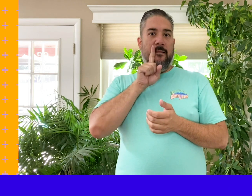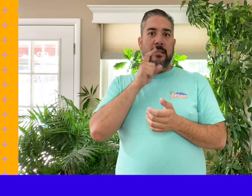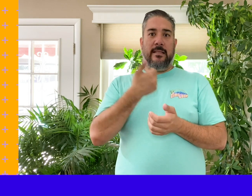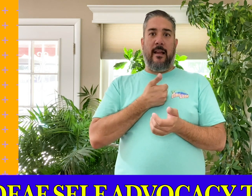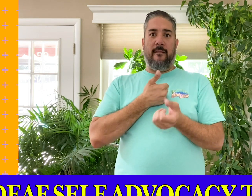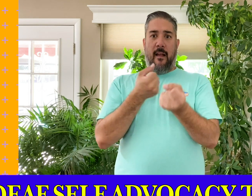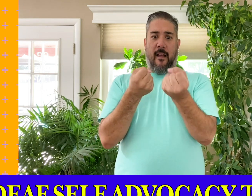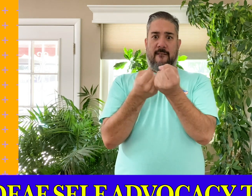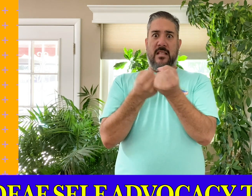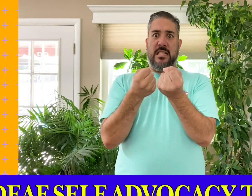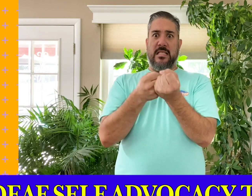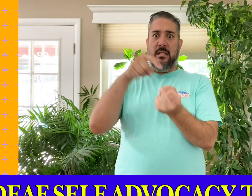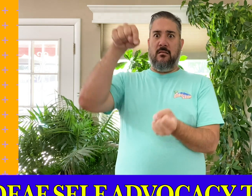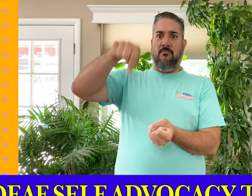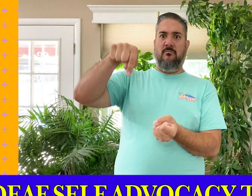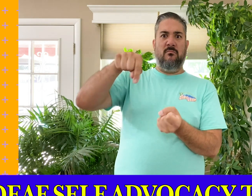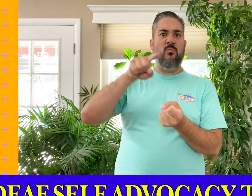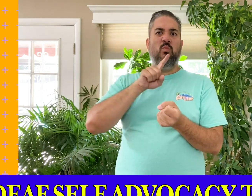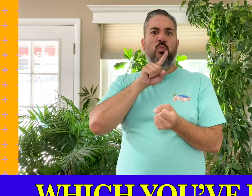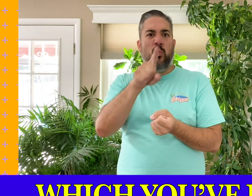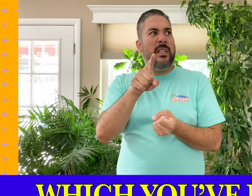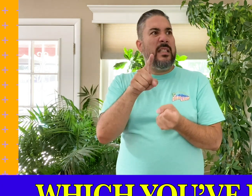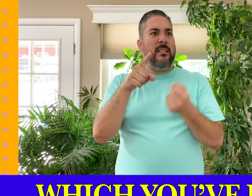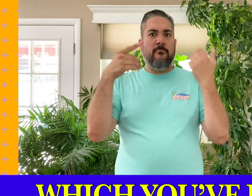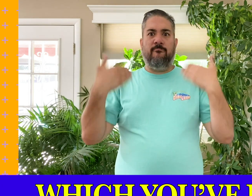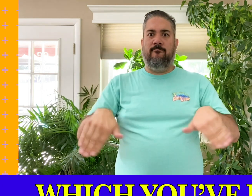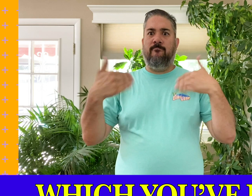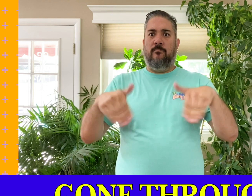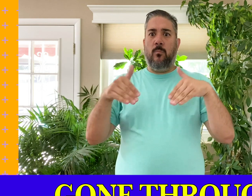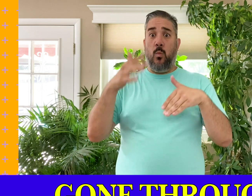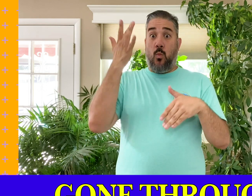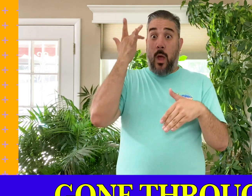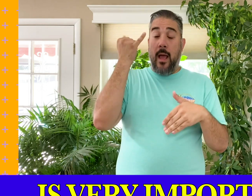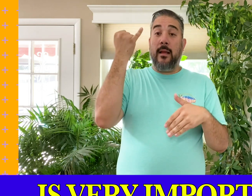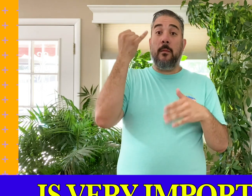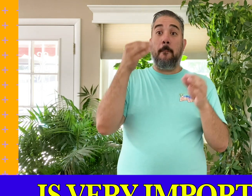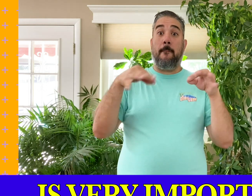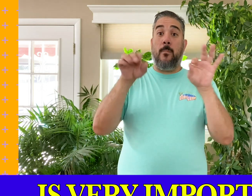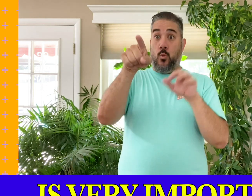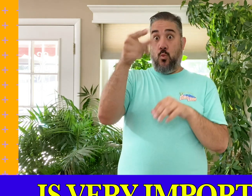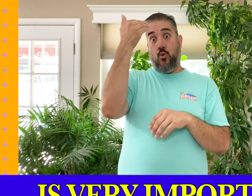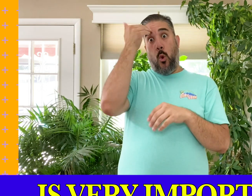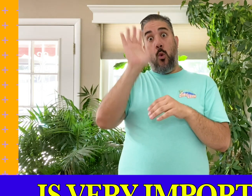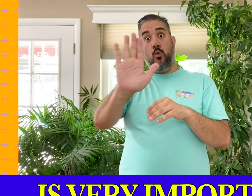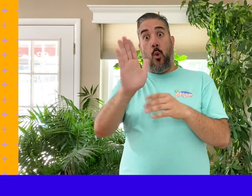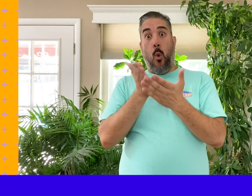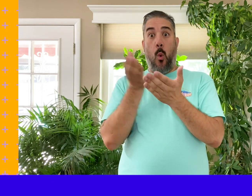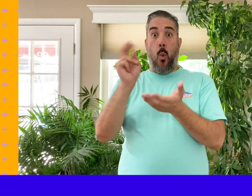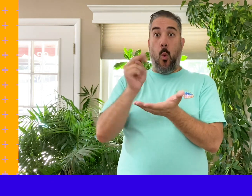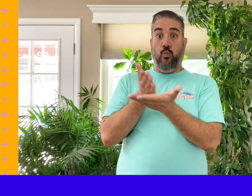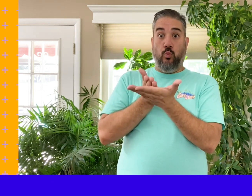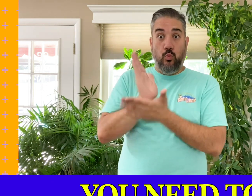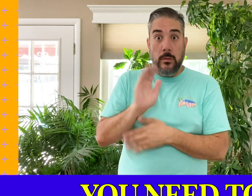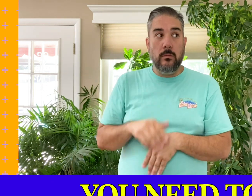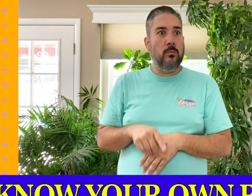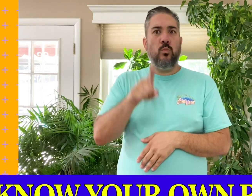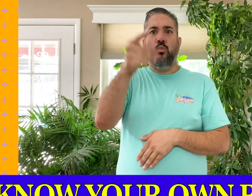Deaf self-advocacy training, which you've just gone through, is very important. You need to know your